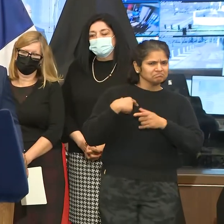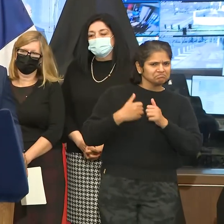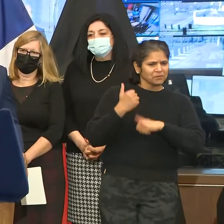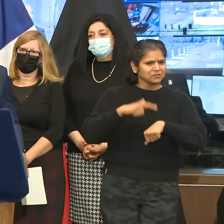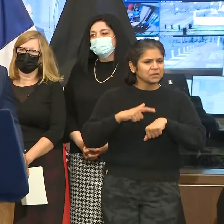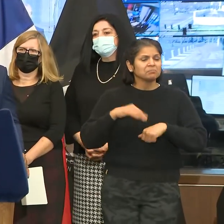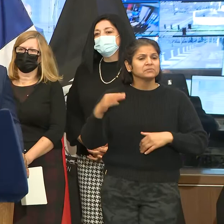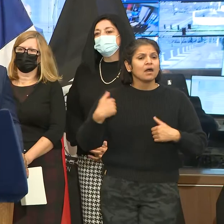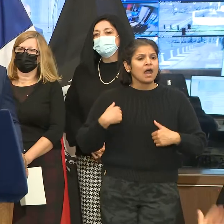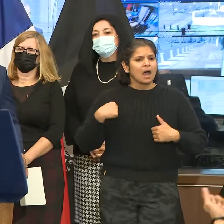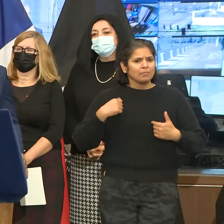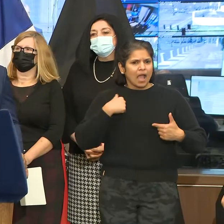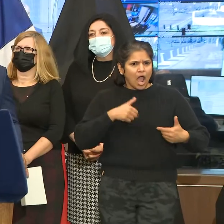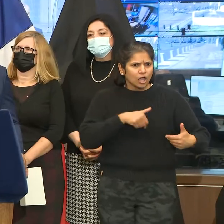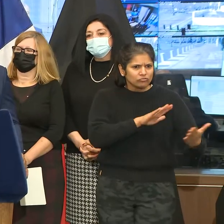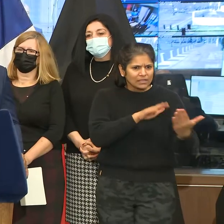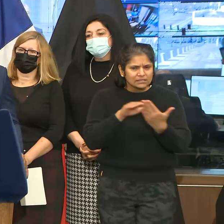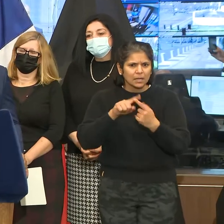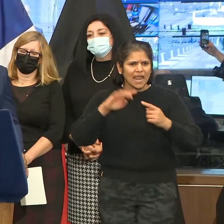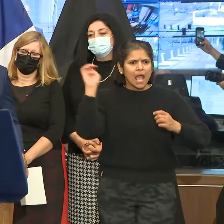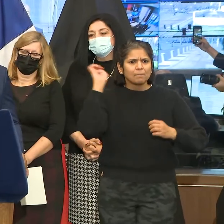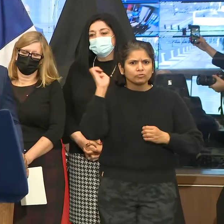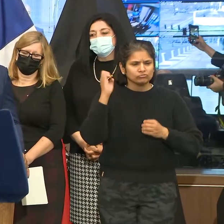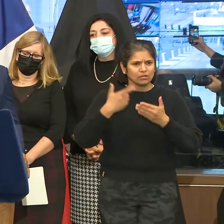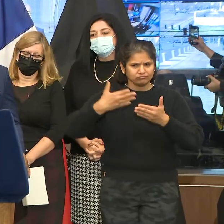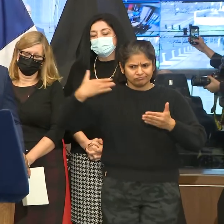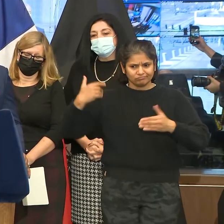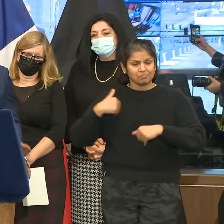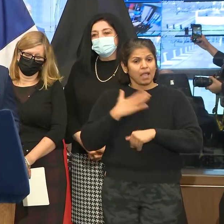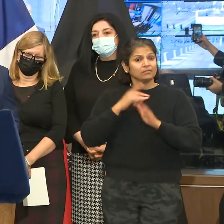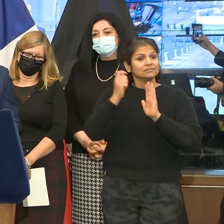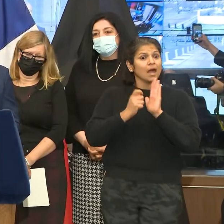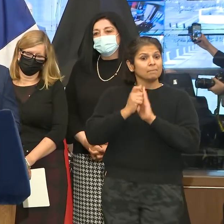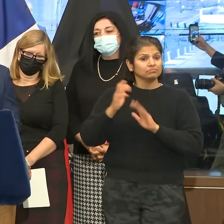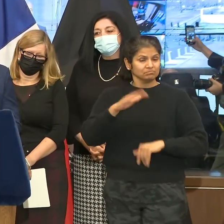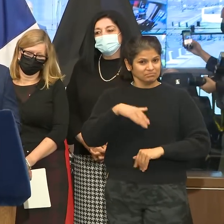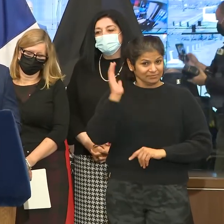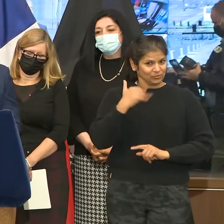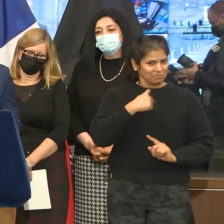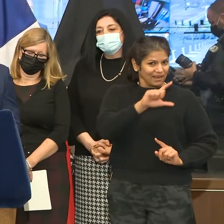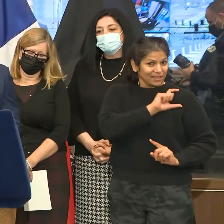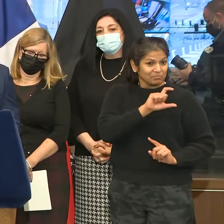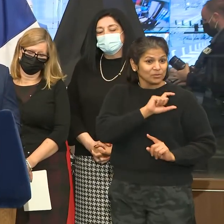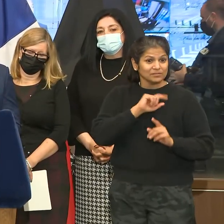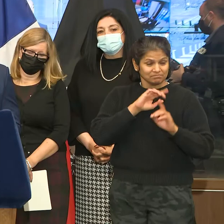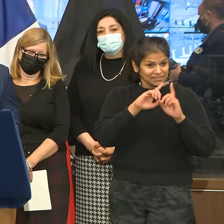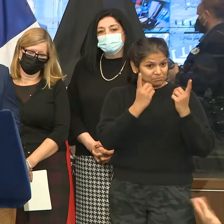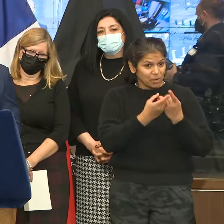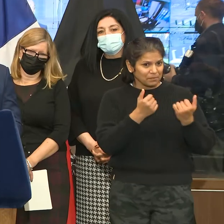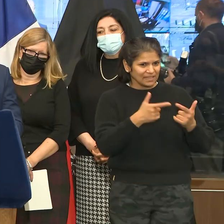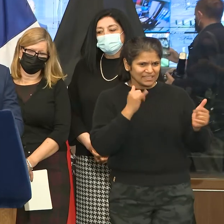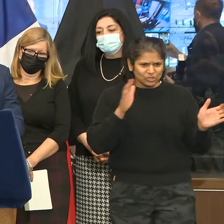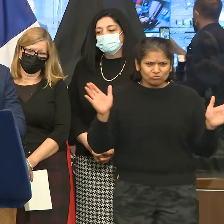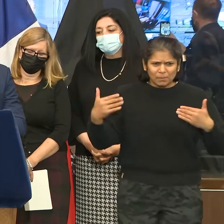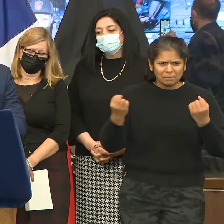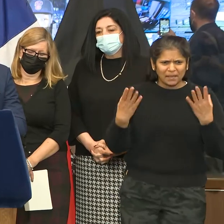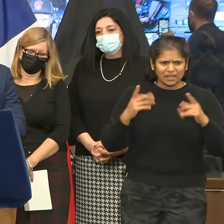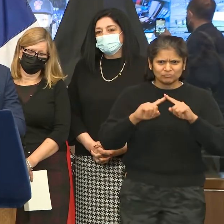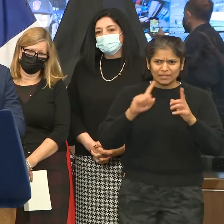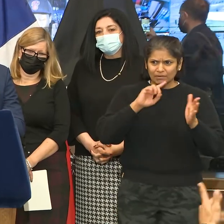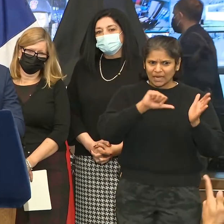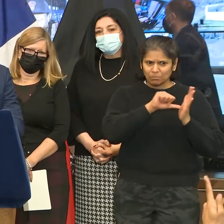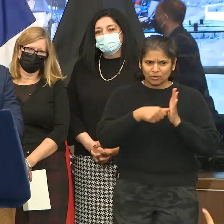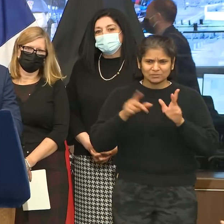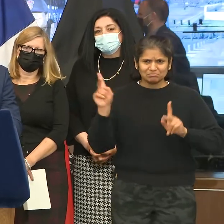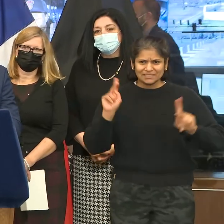law enforcement. Impressive room with a group of impressive people. So I want to acknowledge the presence of my